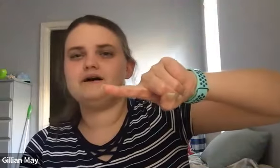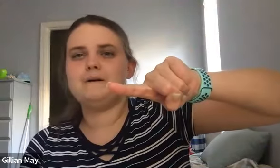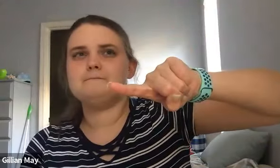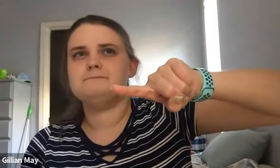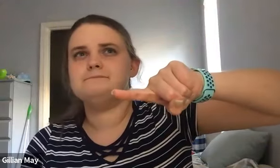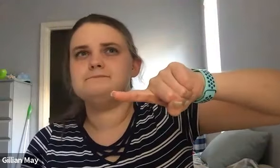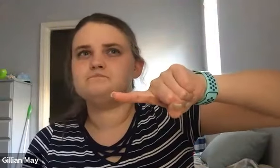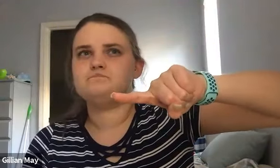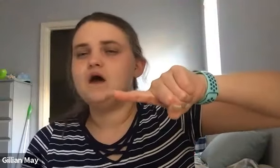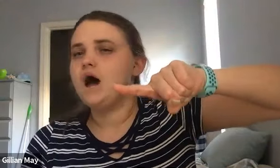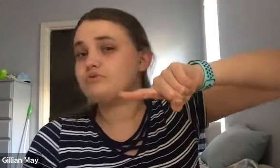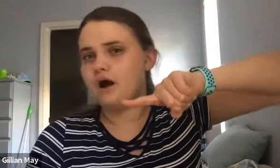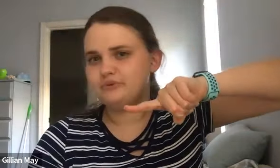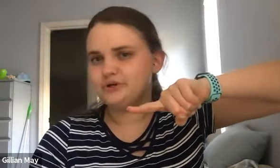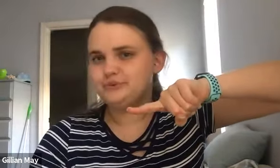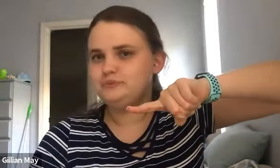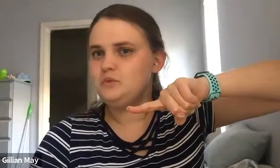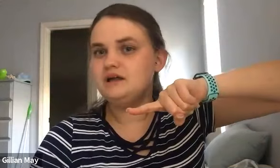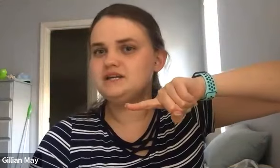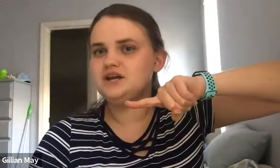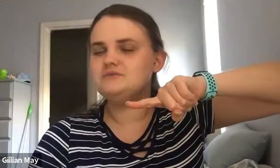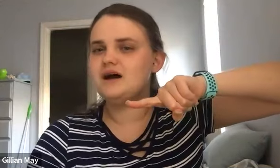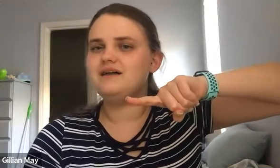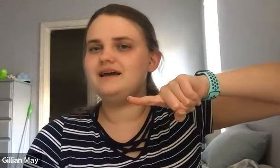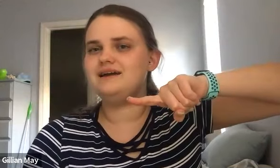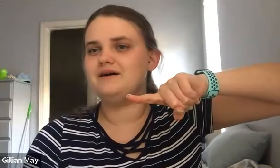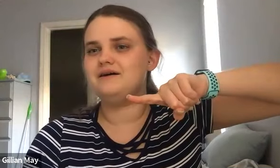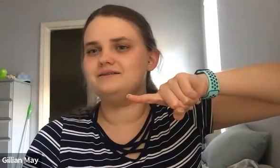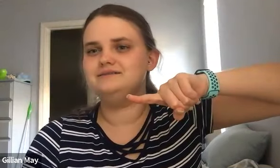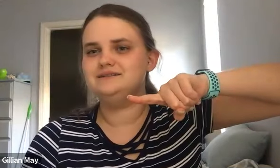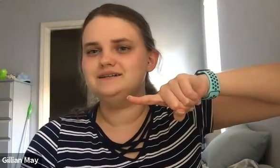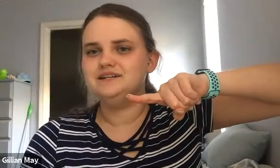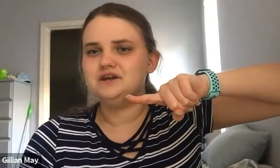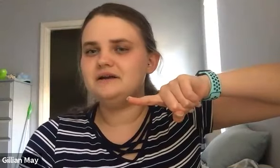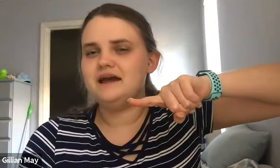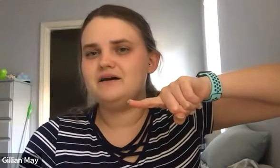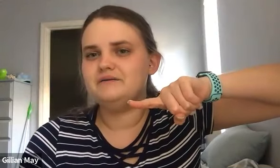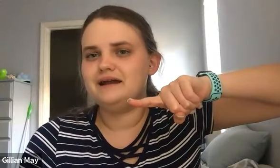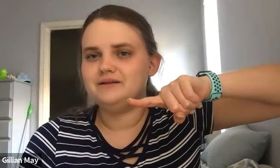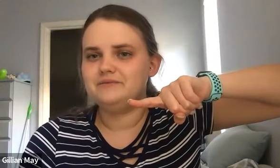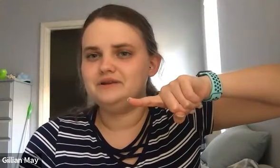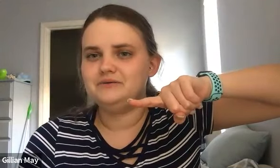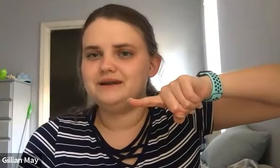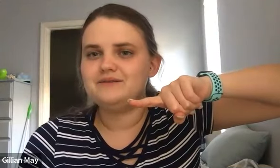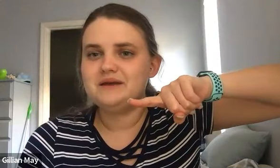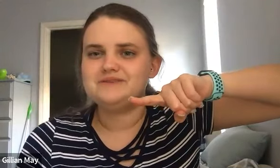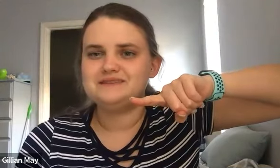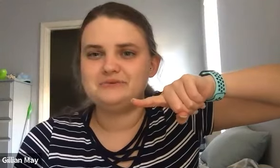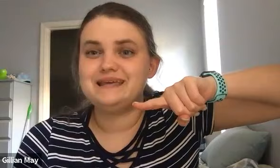a proper one, you know, not like our, you know, like how in Alabama in the South we say